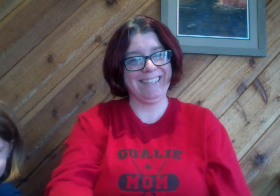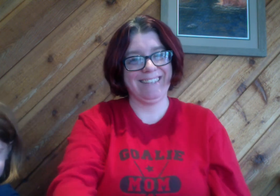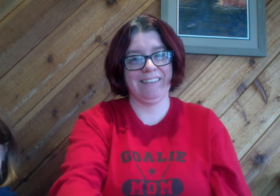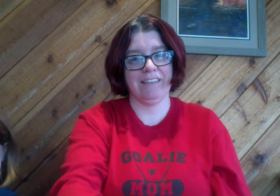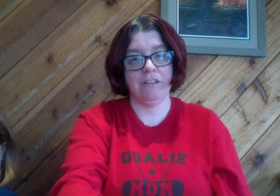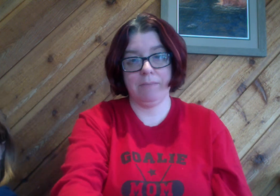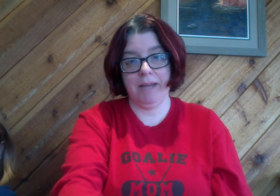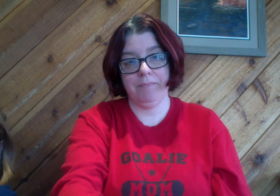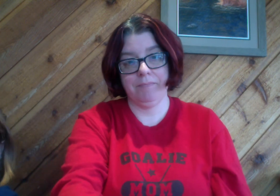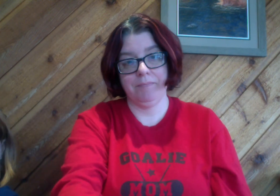Can you say bye? Bye!